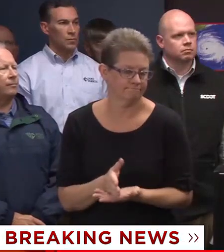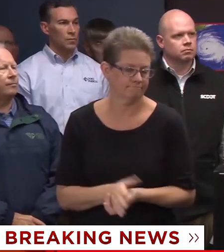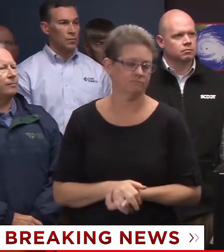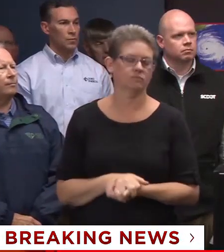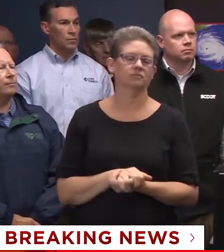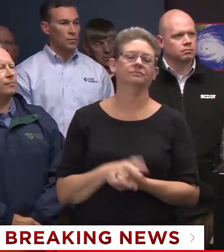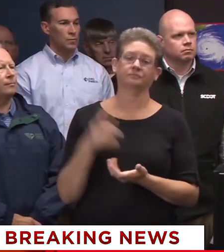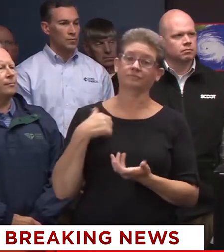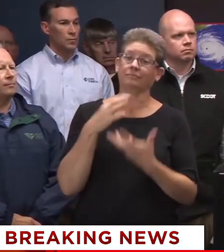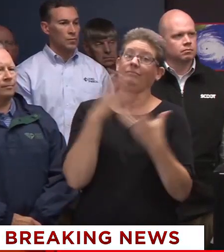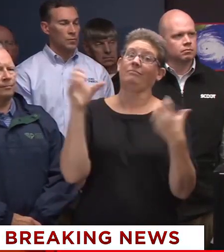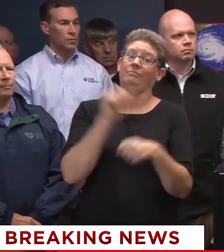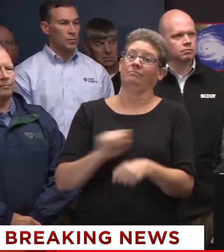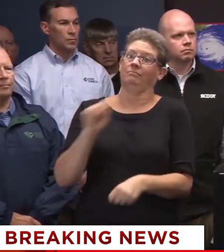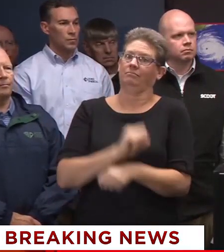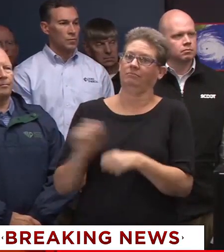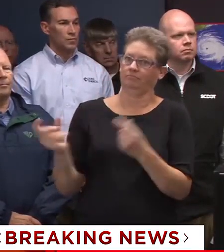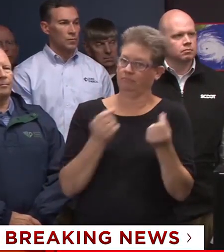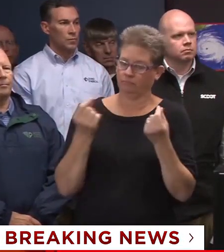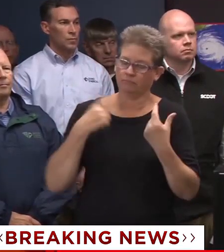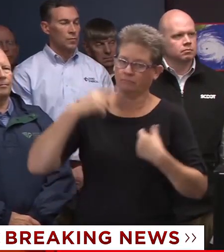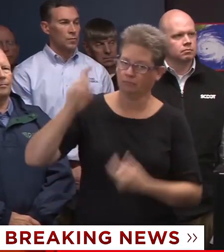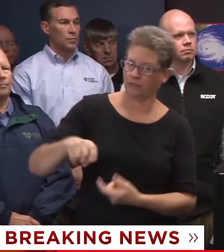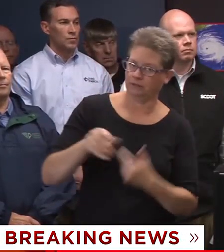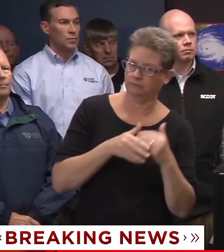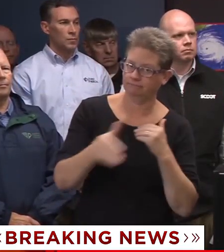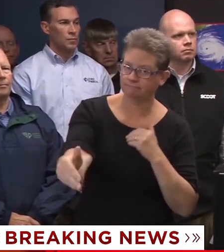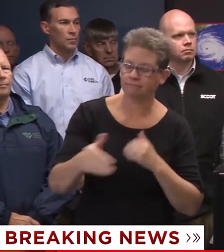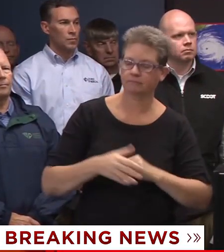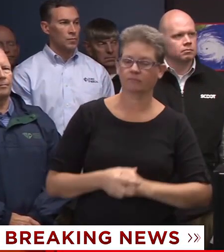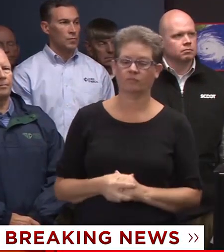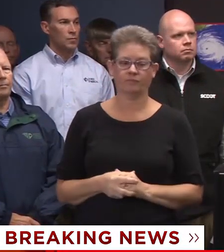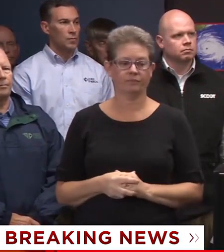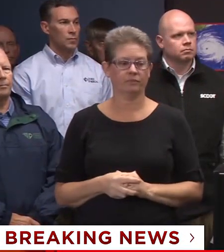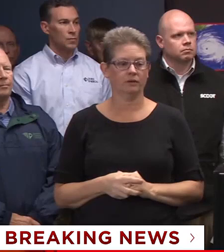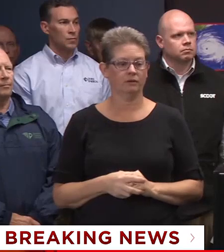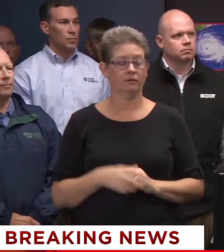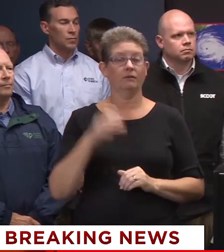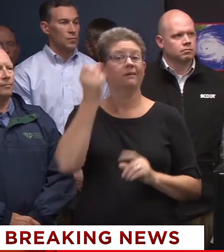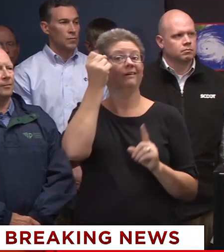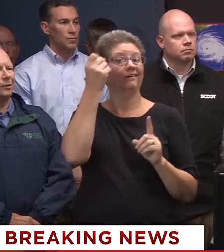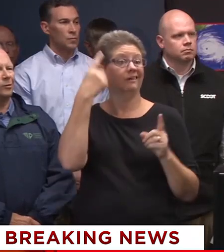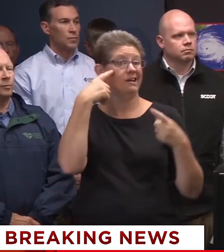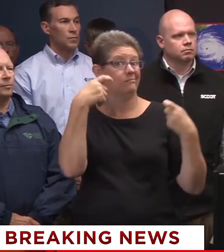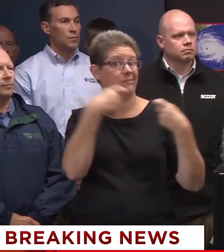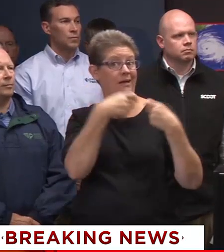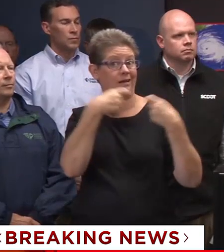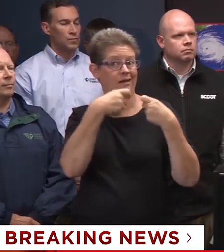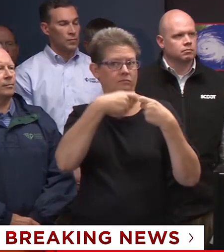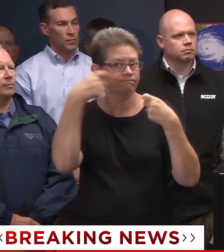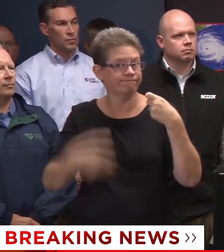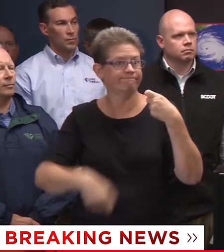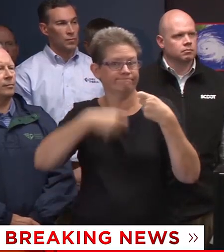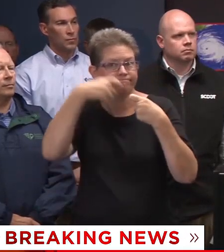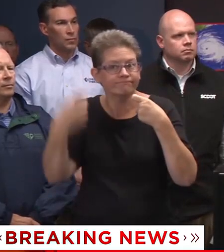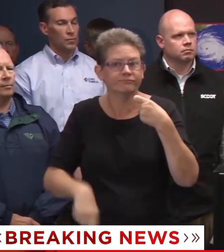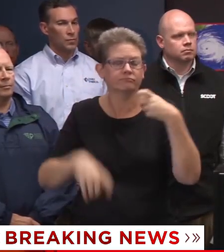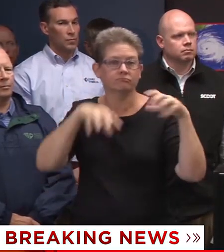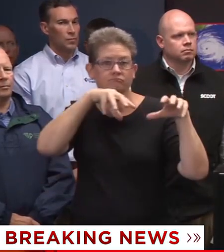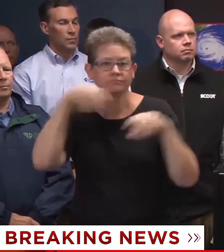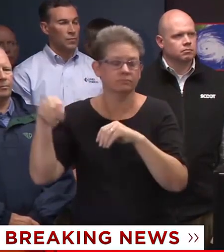we've got a lot of work to do. And because we have so many power outages this time, with all